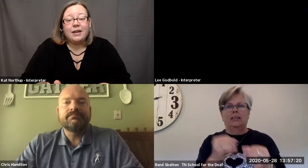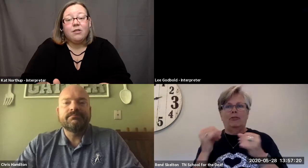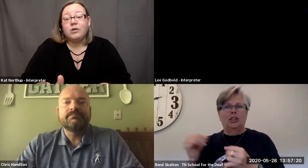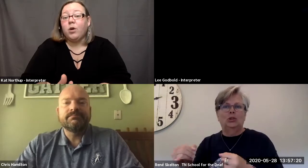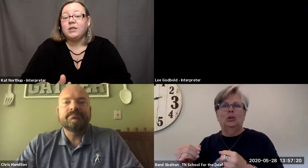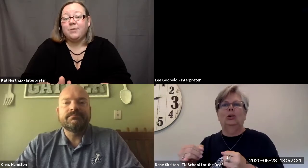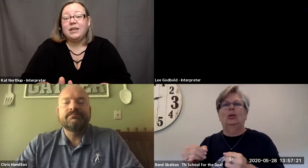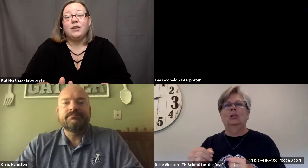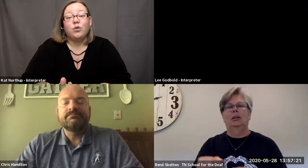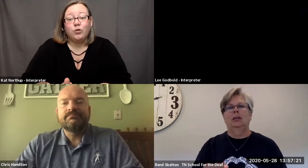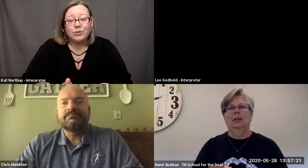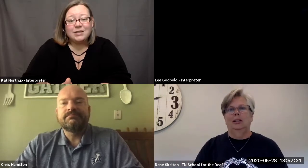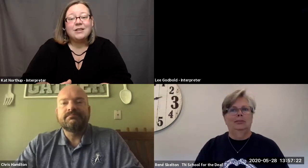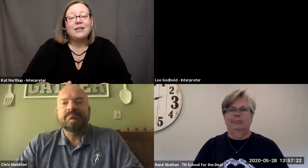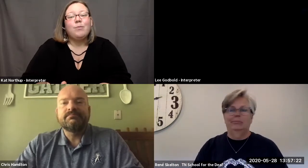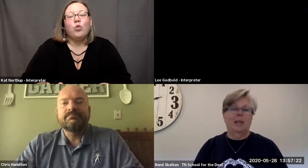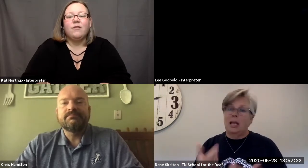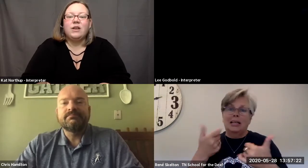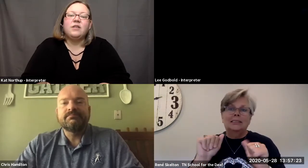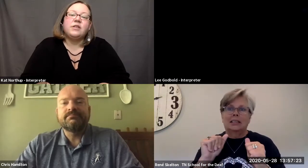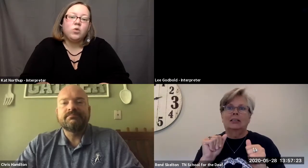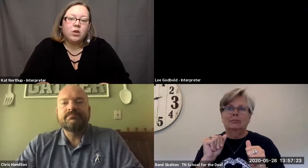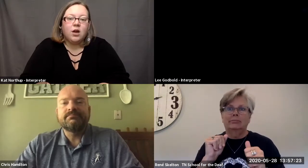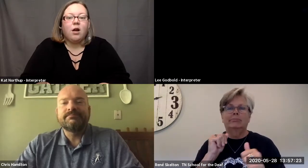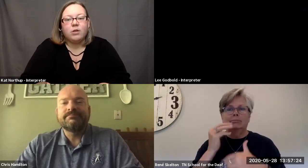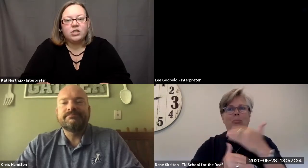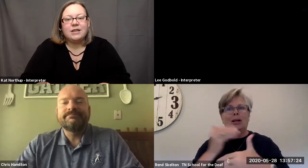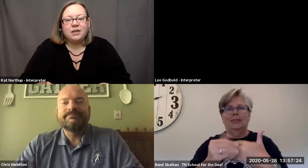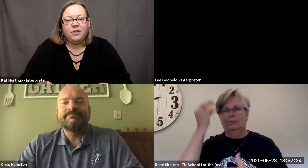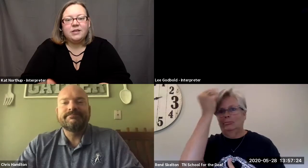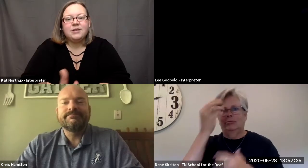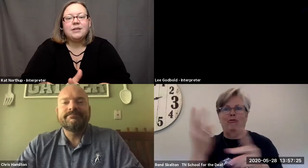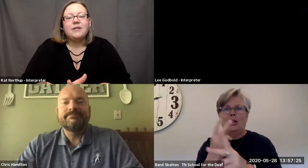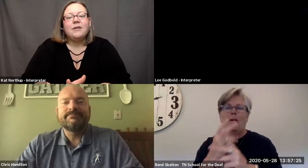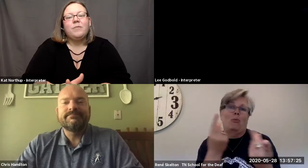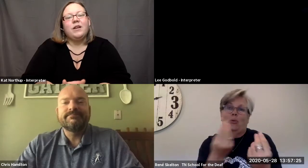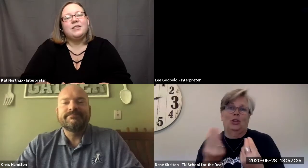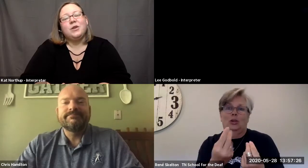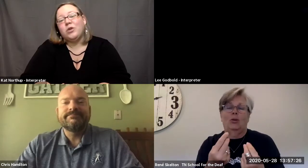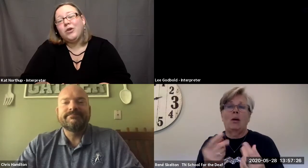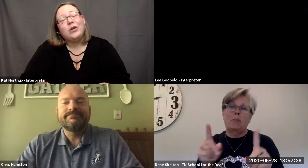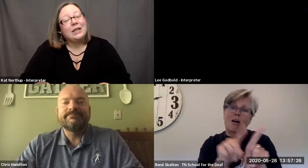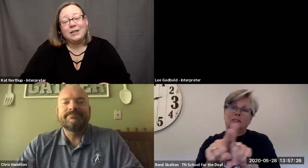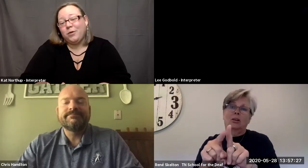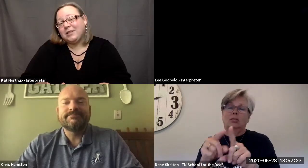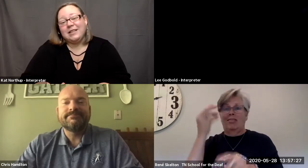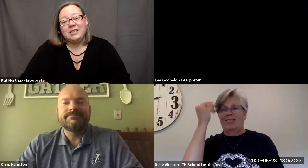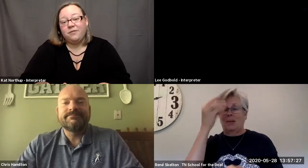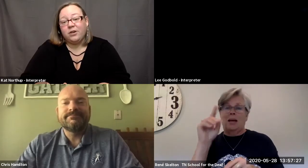close proximity in groups, more of individual accomplished activities. So we're currently in the process of figuring